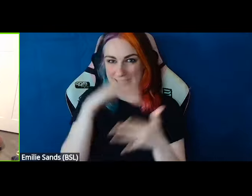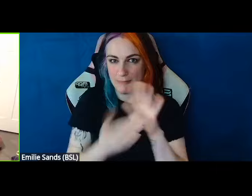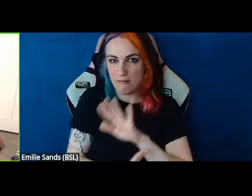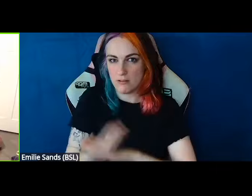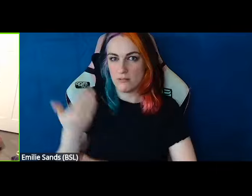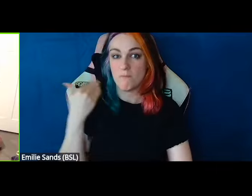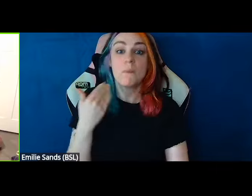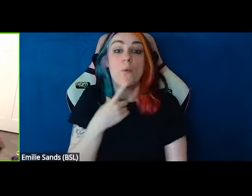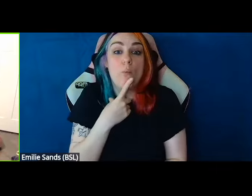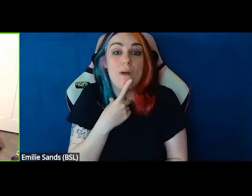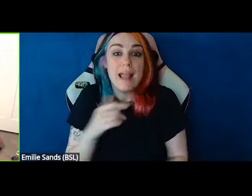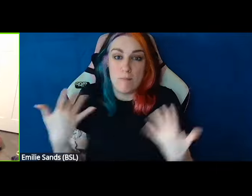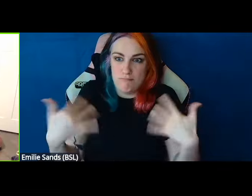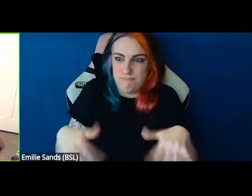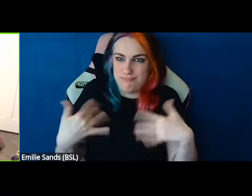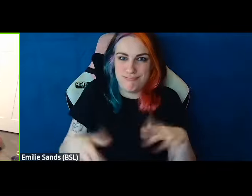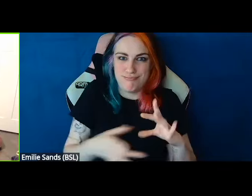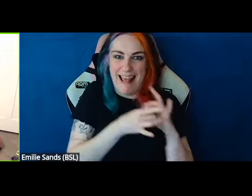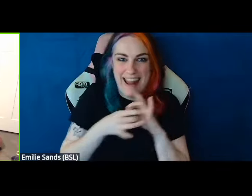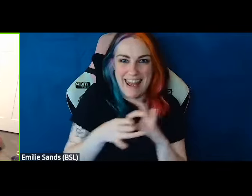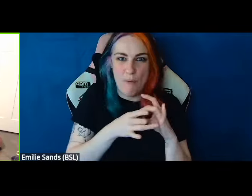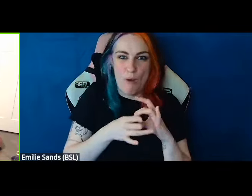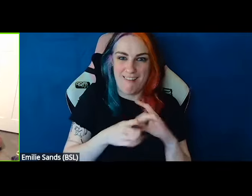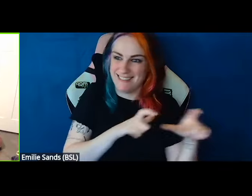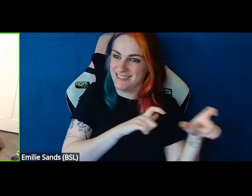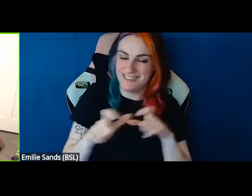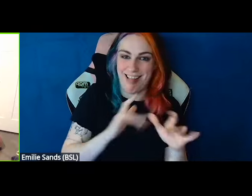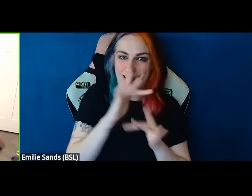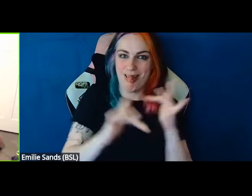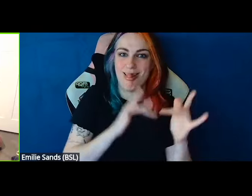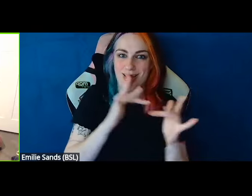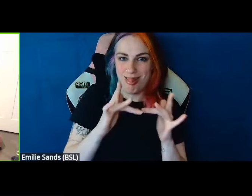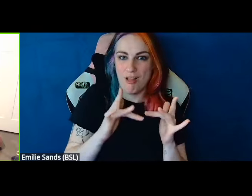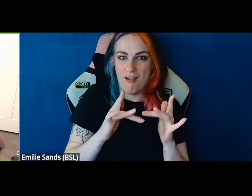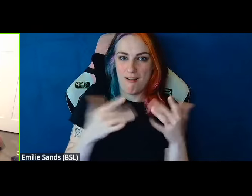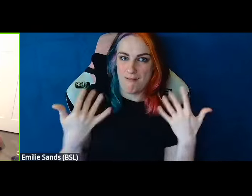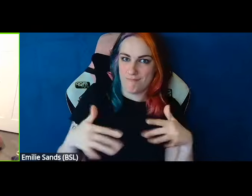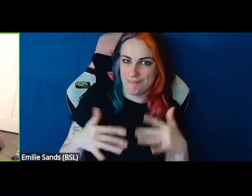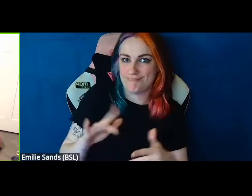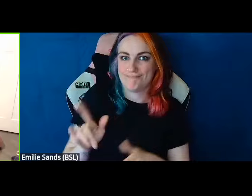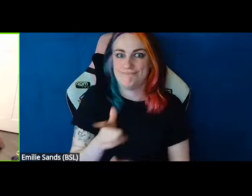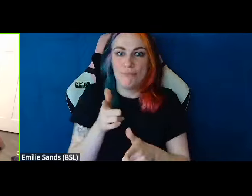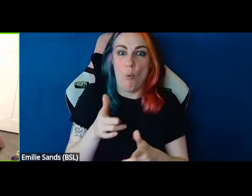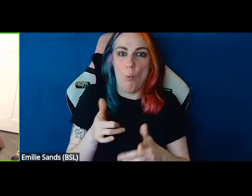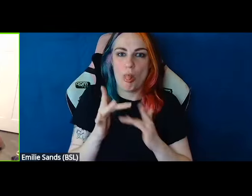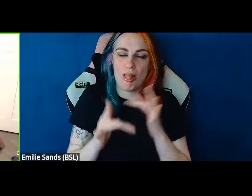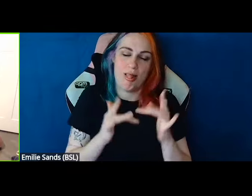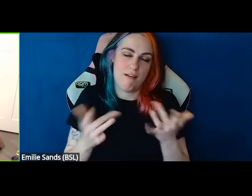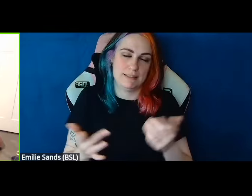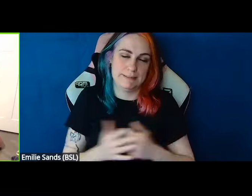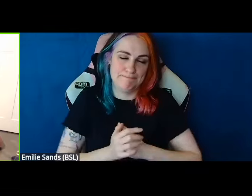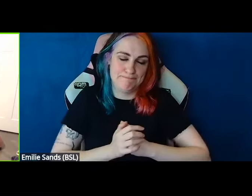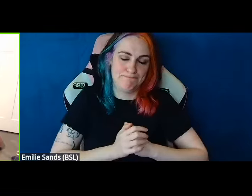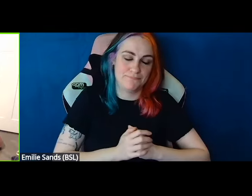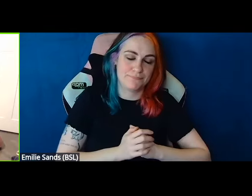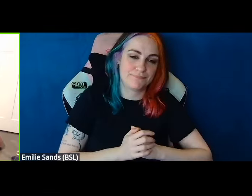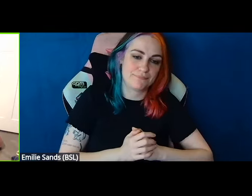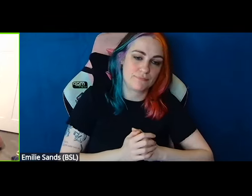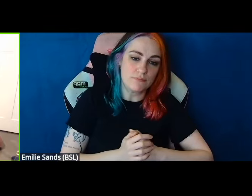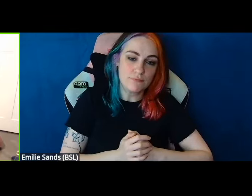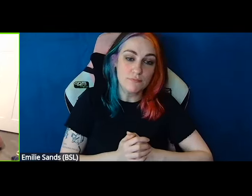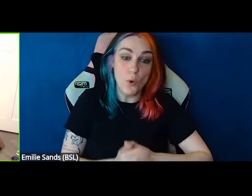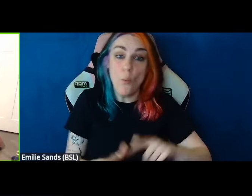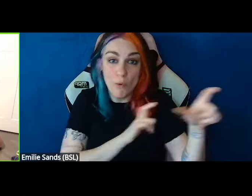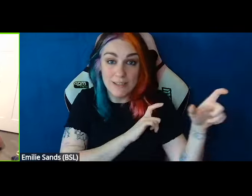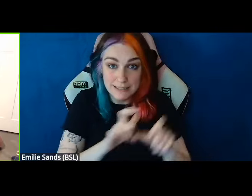do fantastic networking and still give great content fully online. That being said, we do still plan to